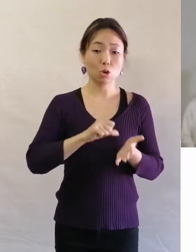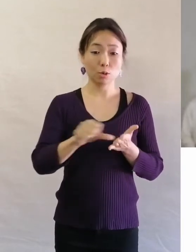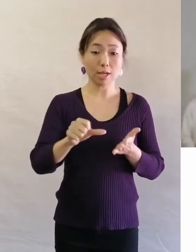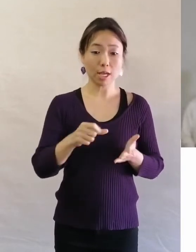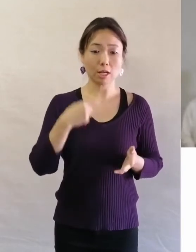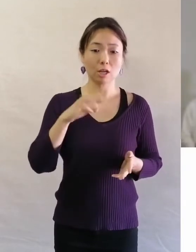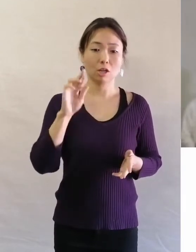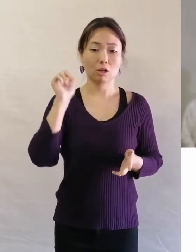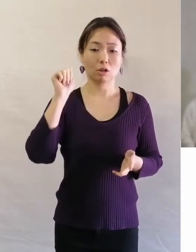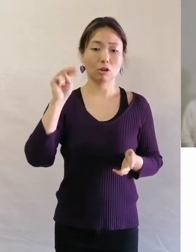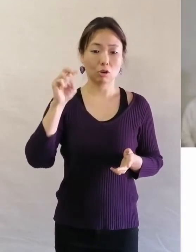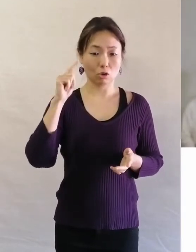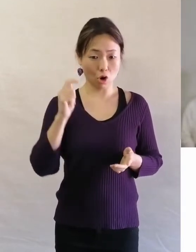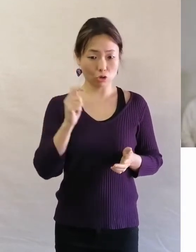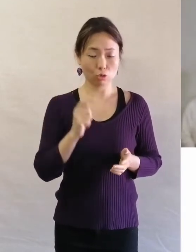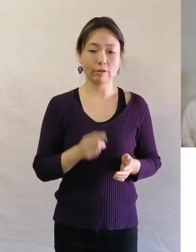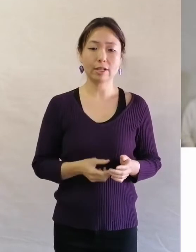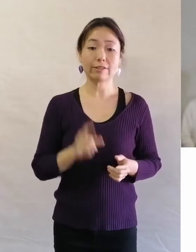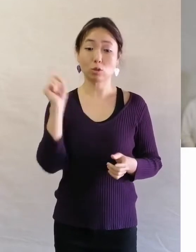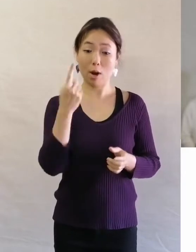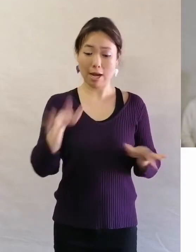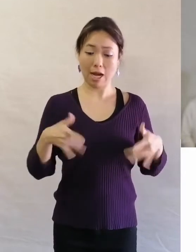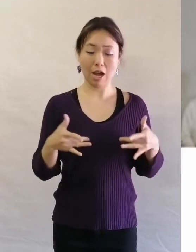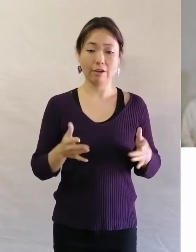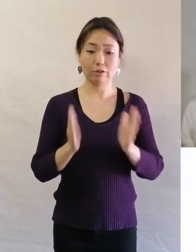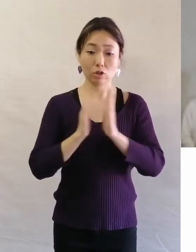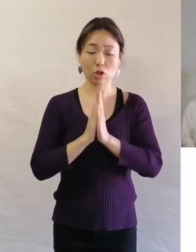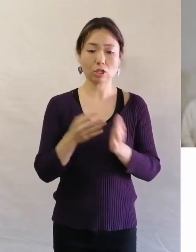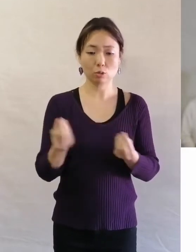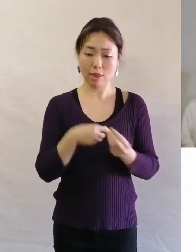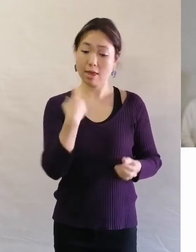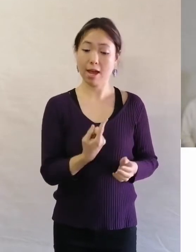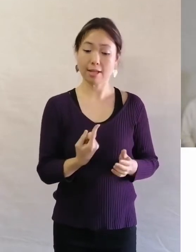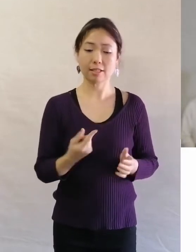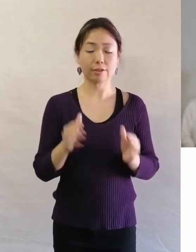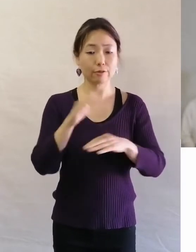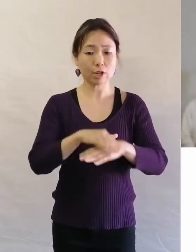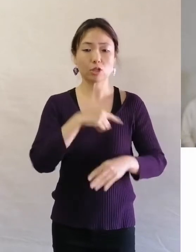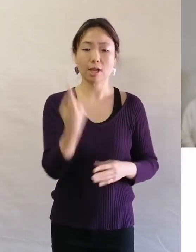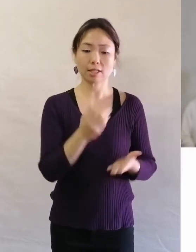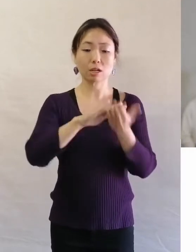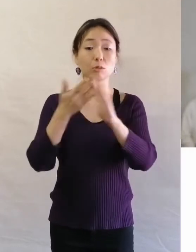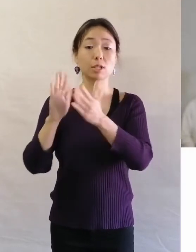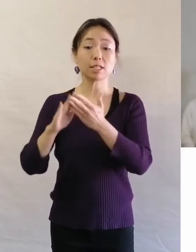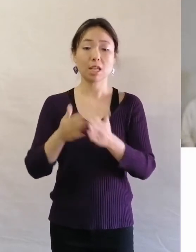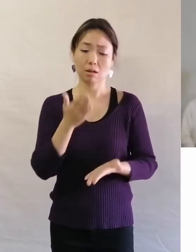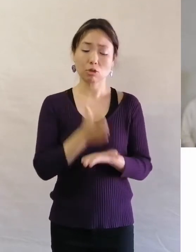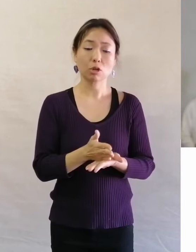leads One Life Church in Maritzburg, is with us. He's a dear friend to us and to our community, and I'm